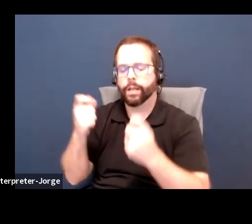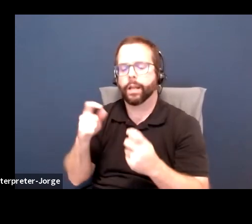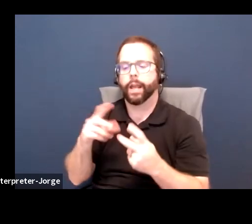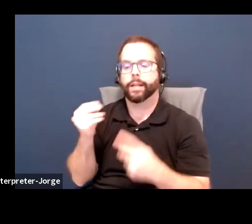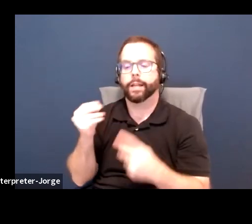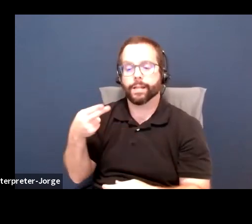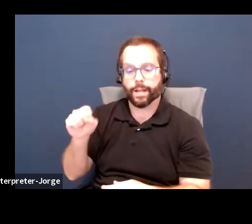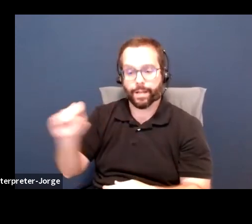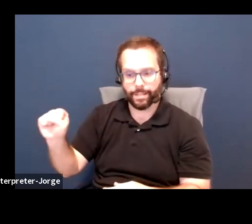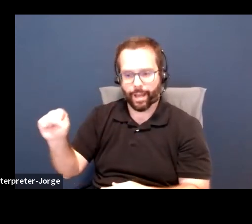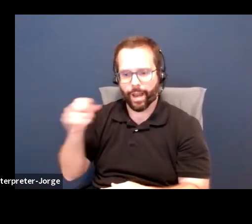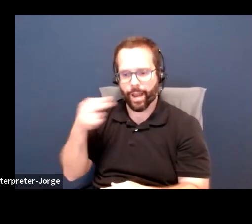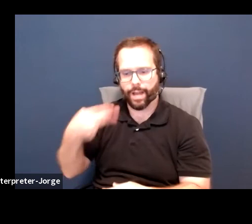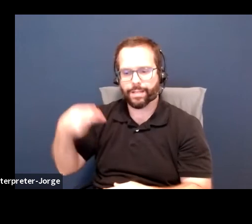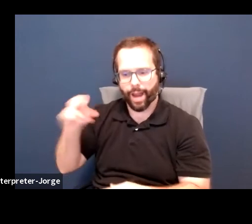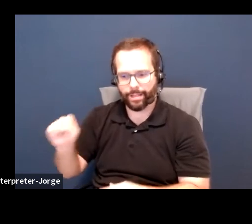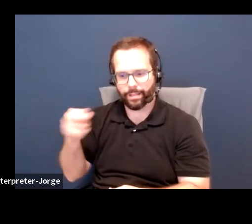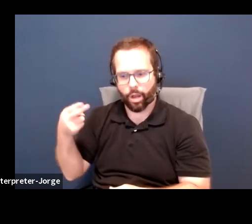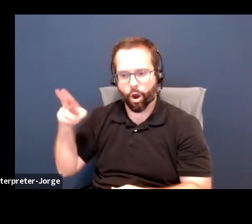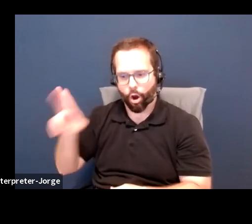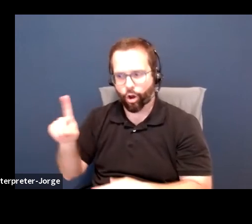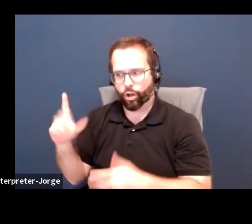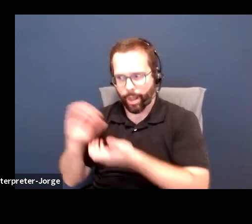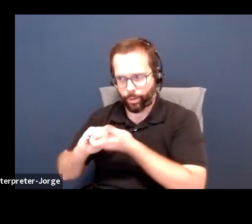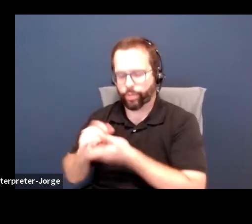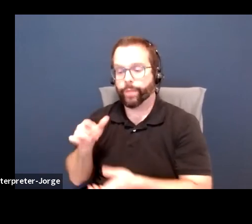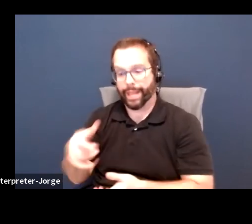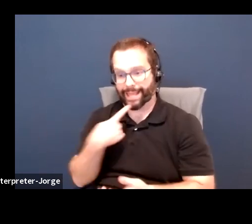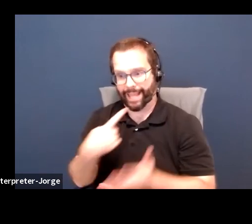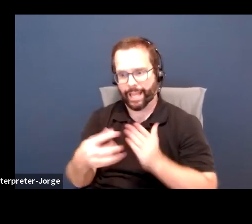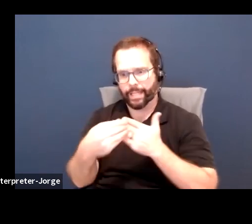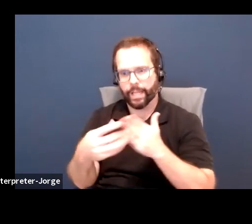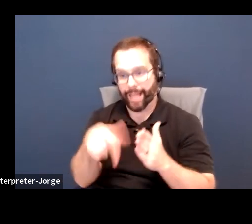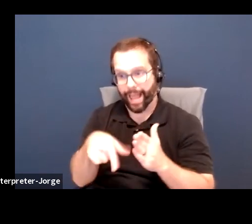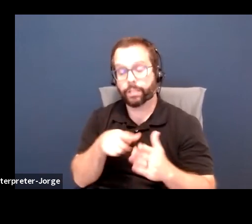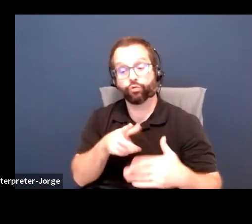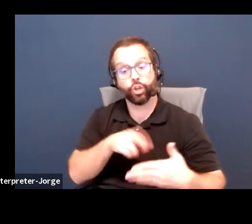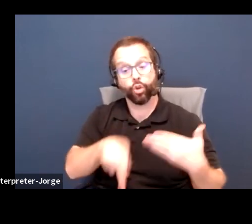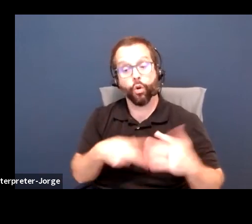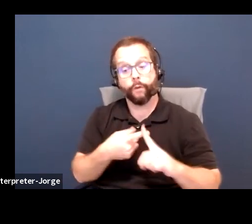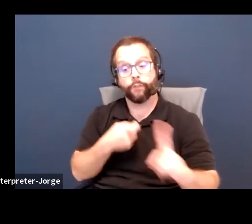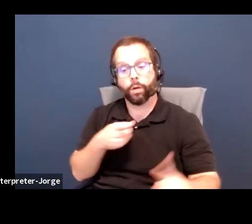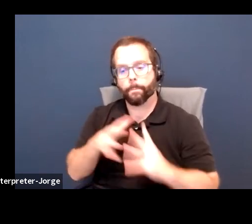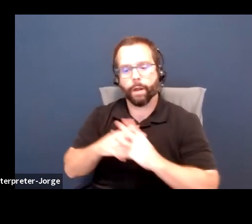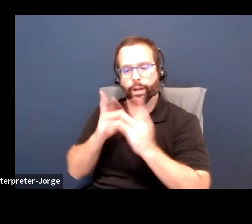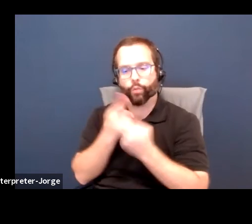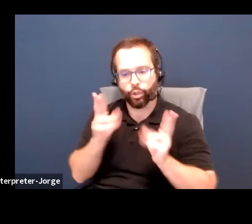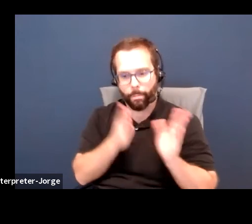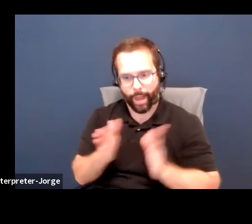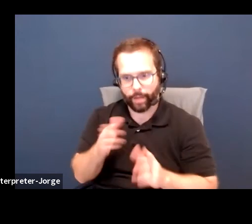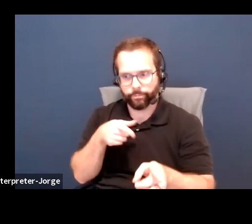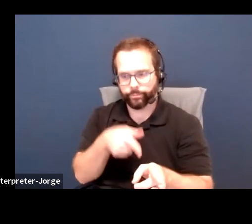it describes some of the housing that came out as part of the American Rescue Plan, as well as includes a